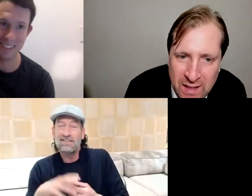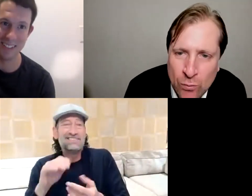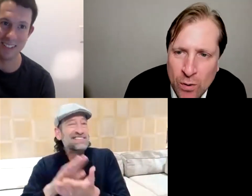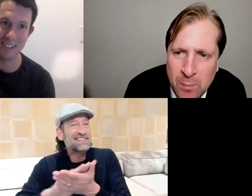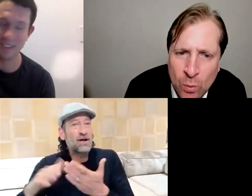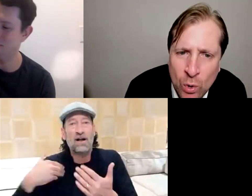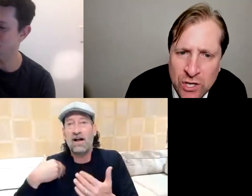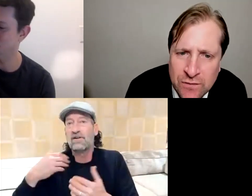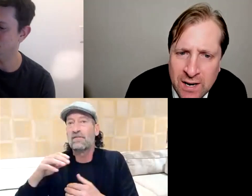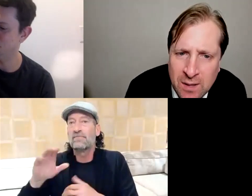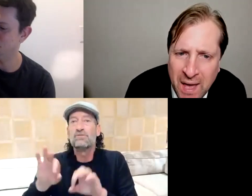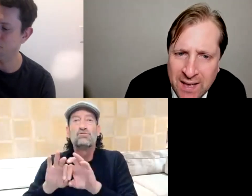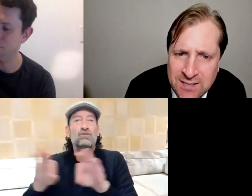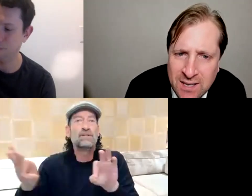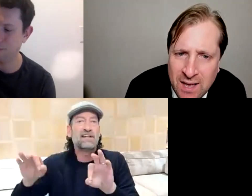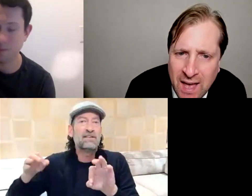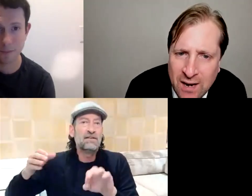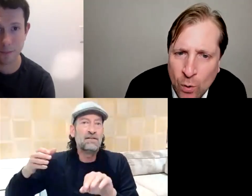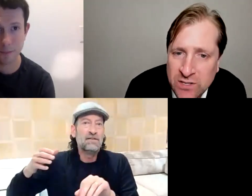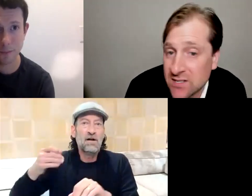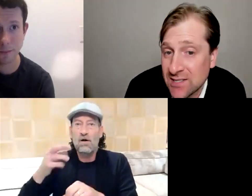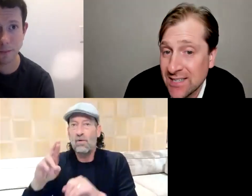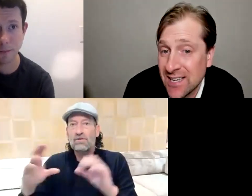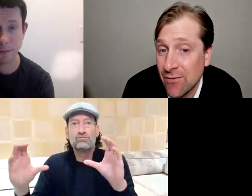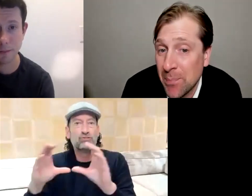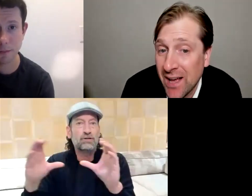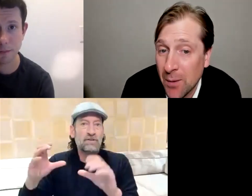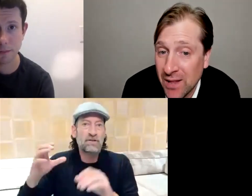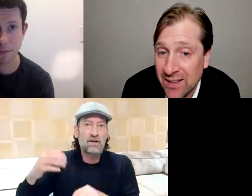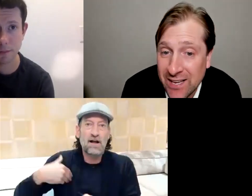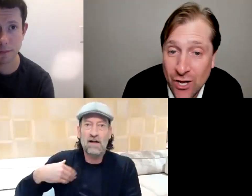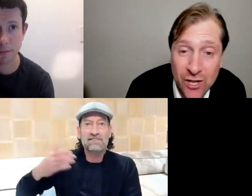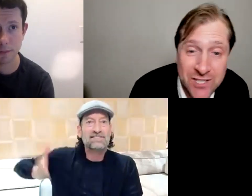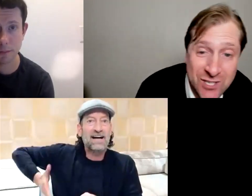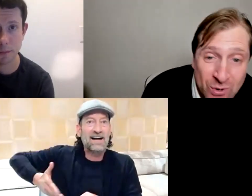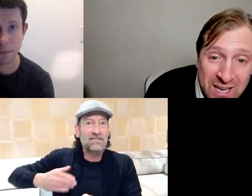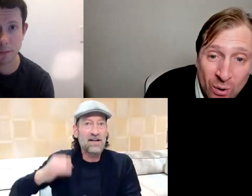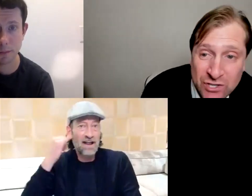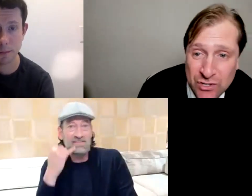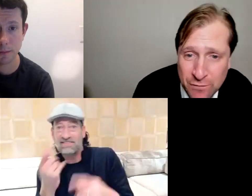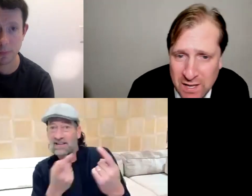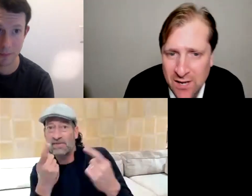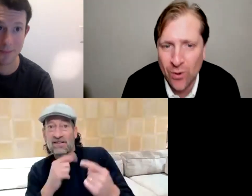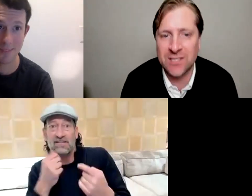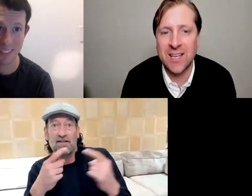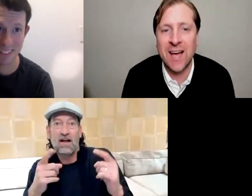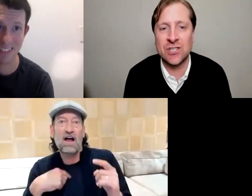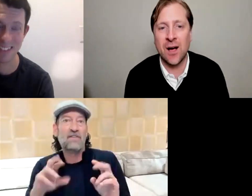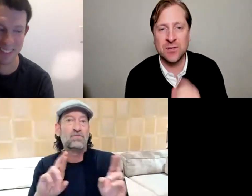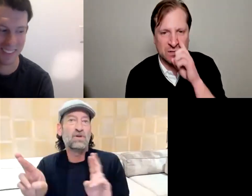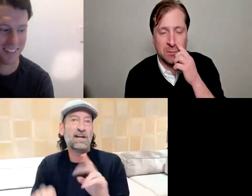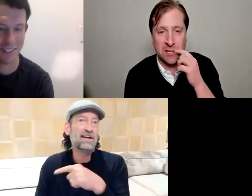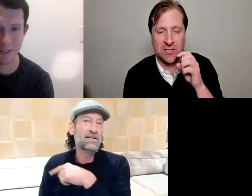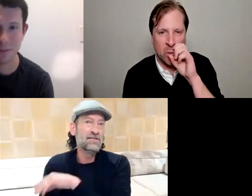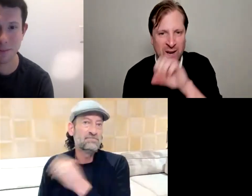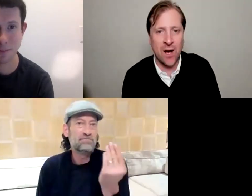you again, and they'll remember the work you've done in the past. And of course, it's nice to have a backup plan like a college degree or a certificate or a side job.